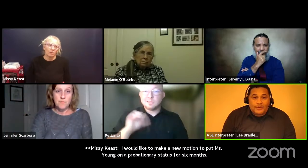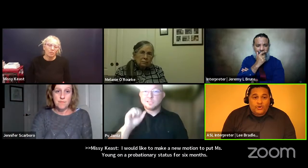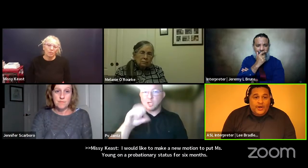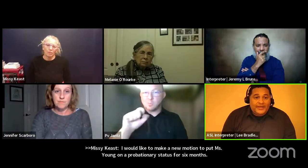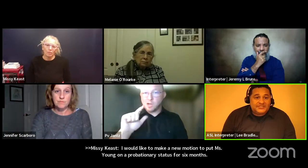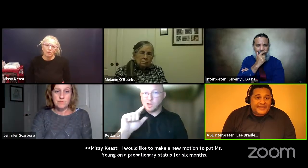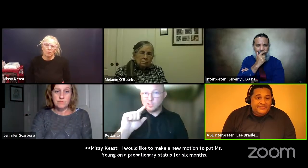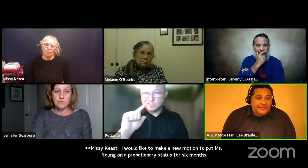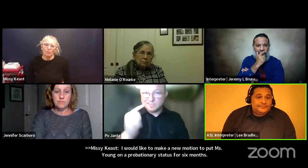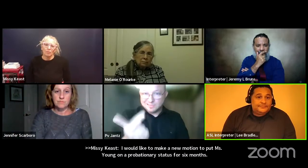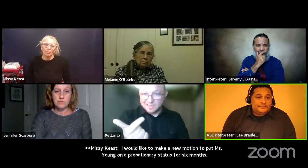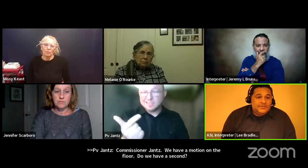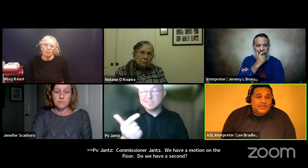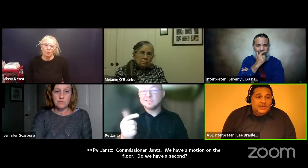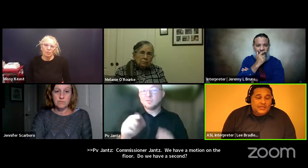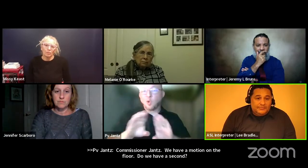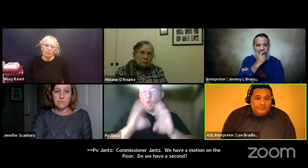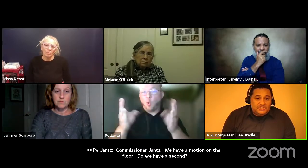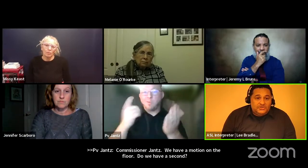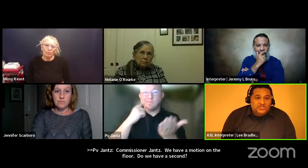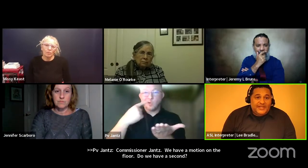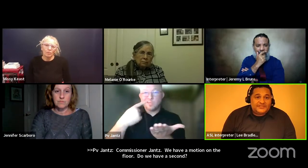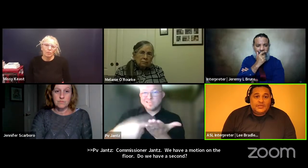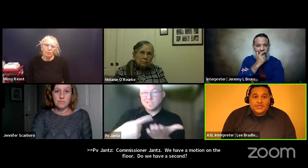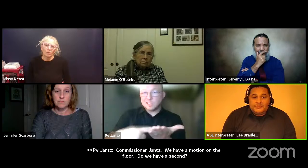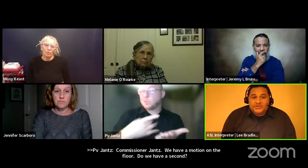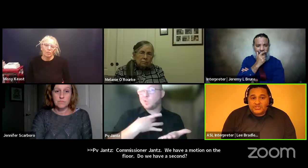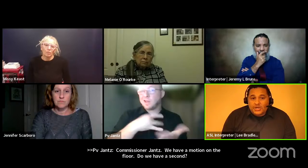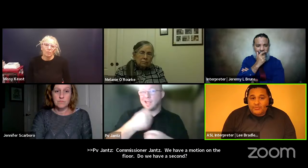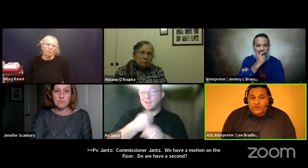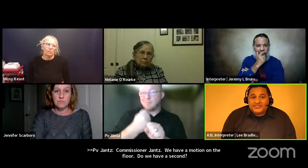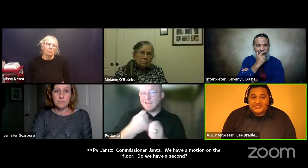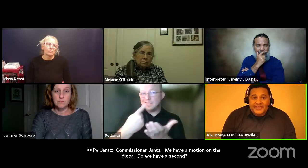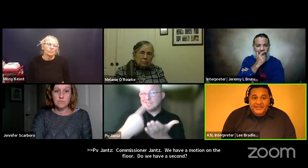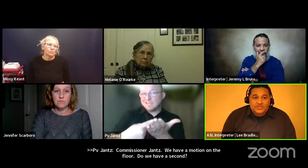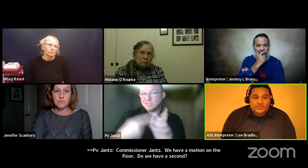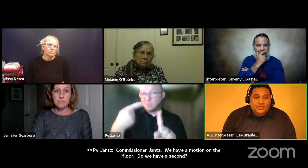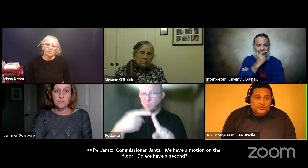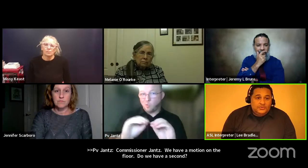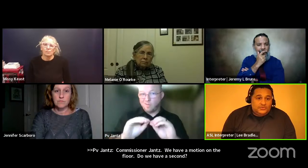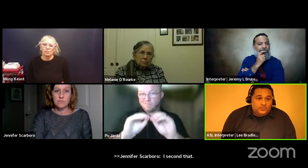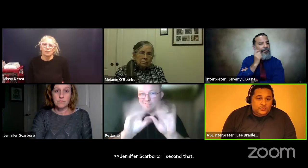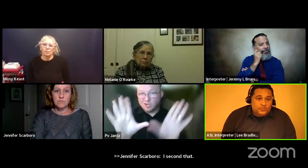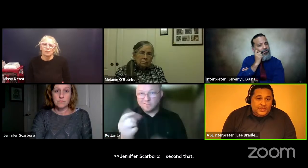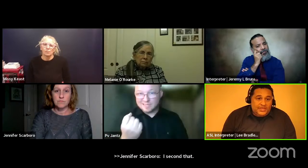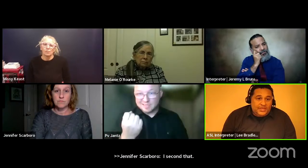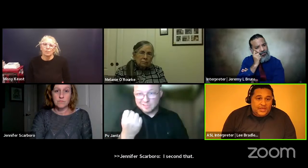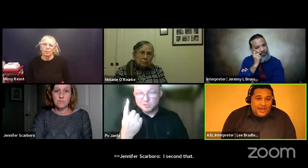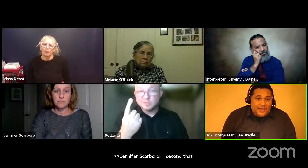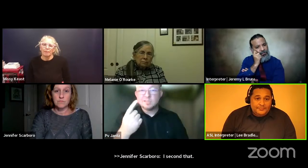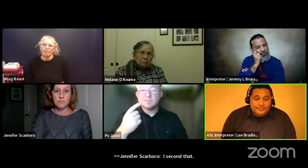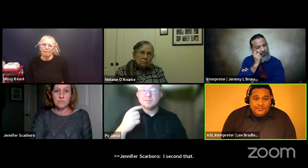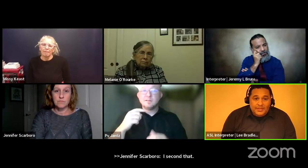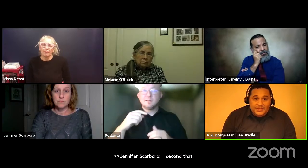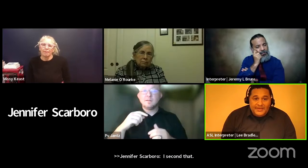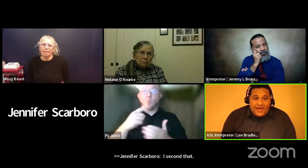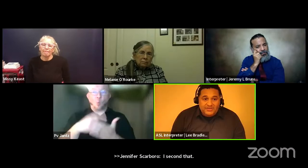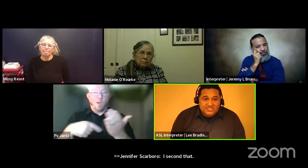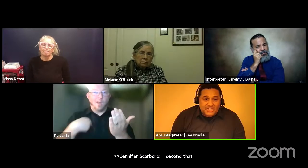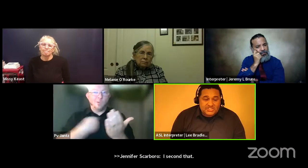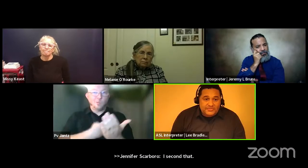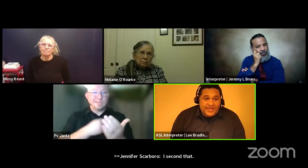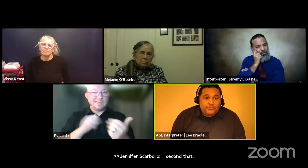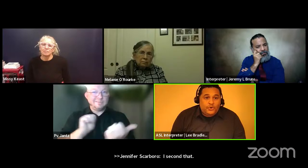Commissioner Scarborough, I second that. Commissioner Jantz, Commissioner Scarborough has seconded. We can now